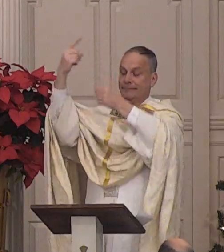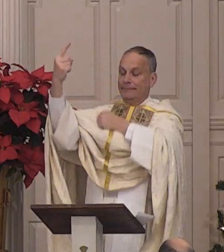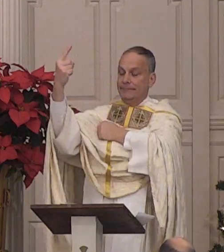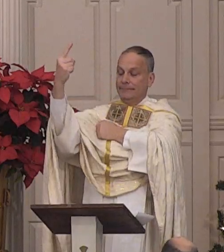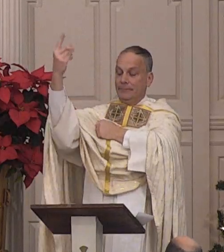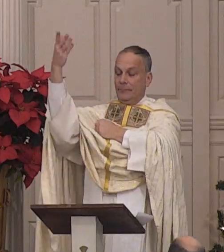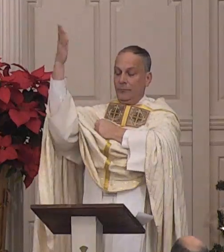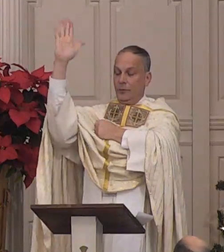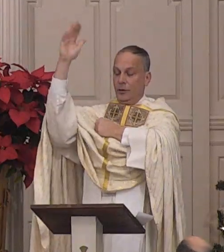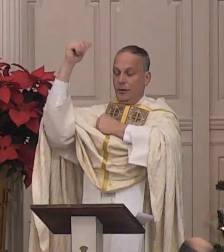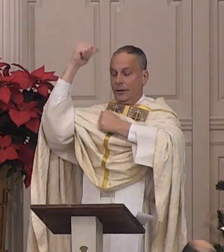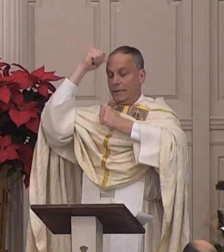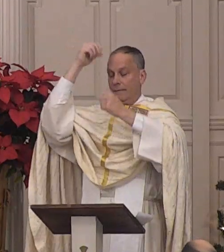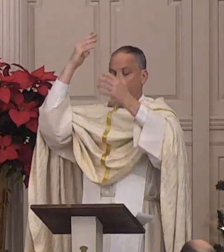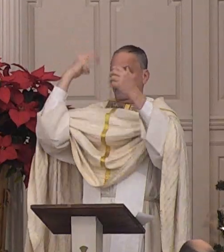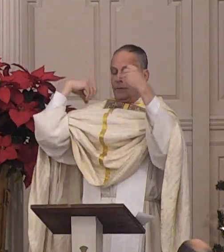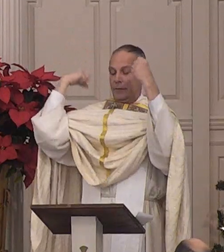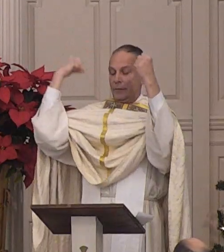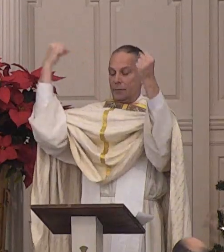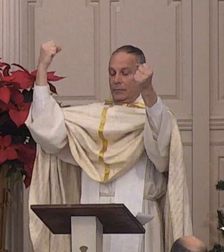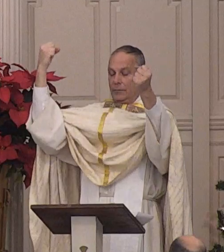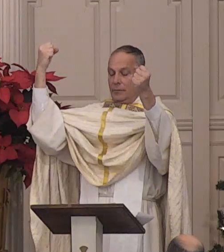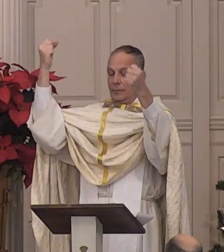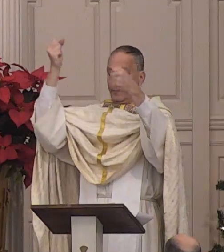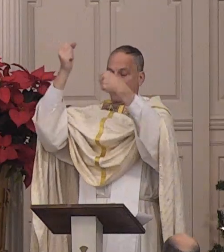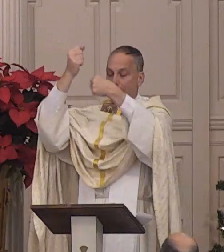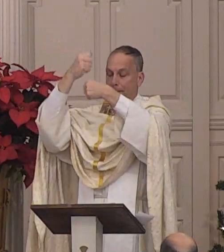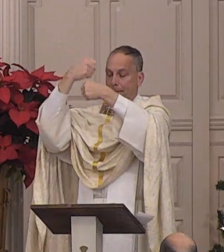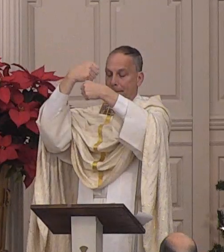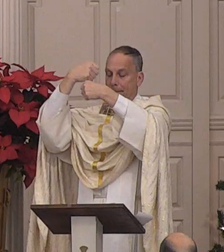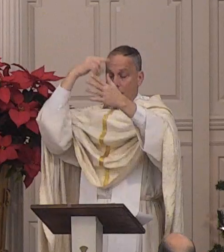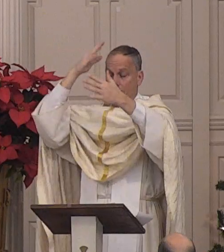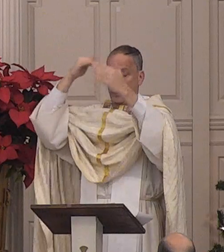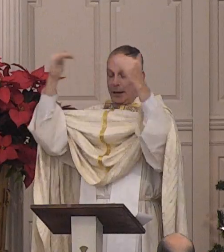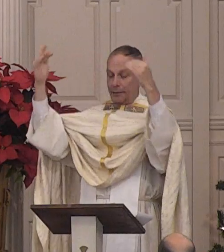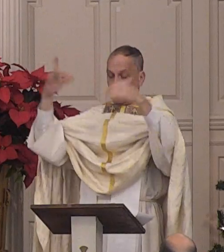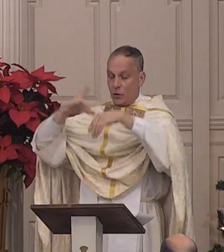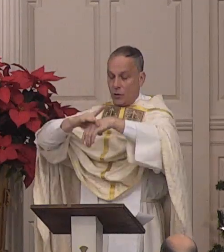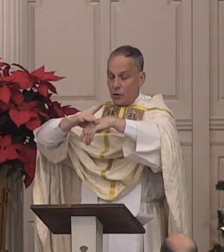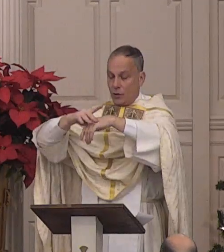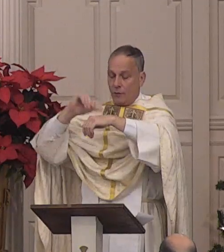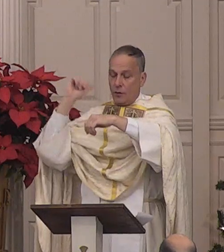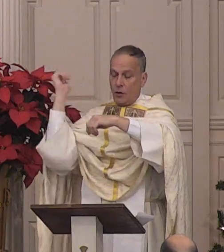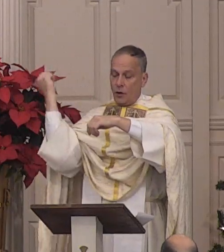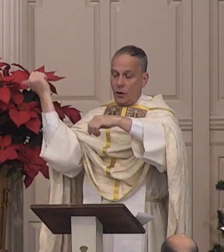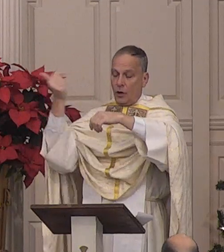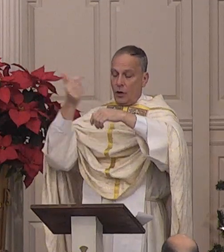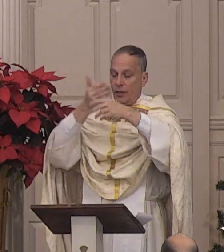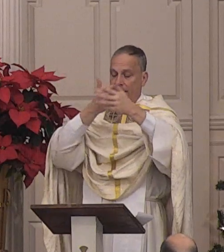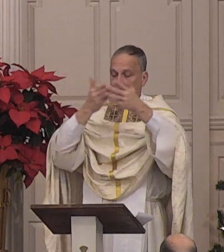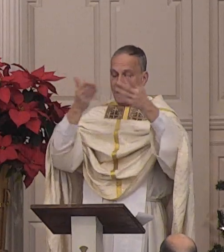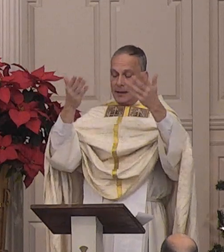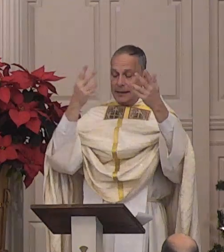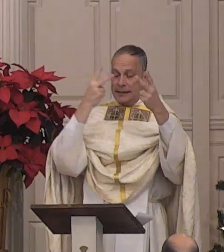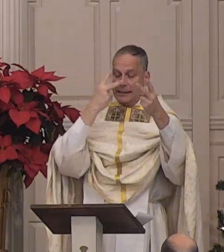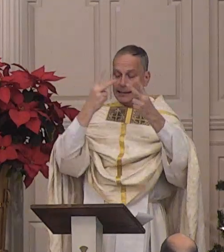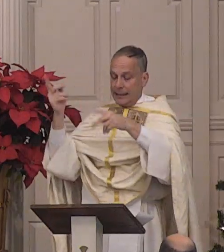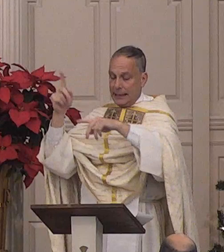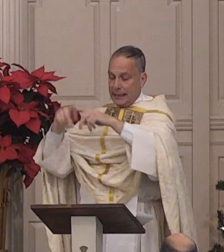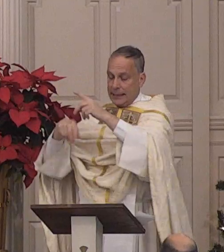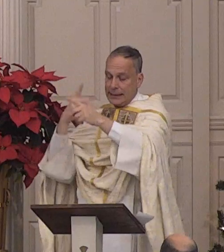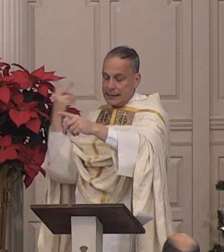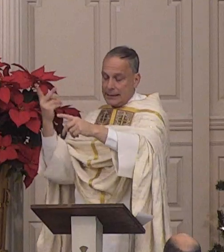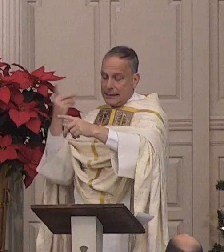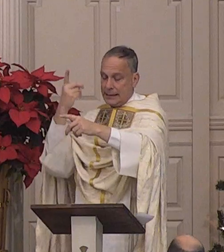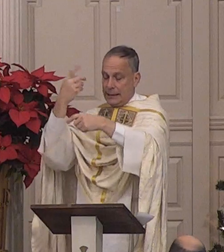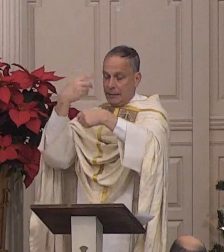I believe in one God, the Father Almighty, maker of heaven and earth, of all things visible and invisible.